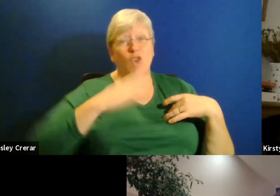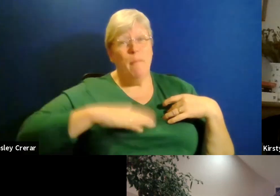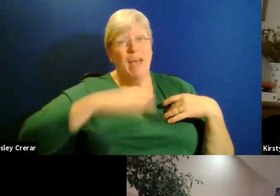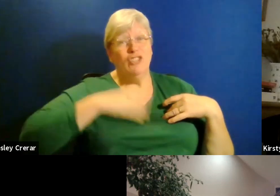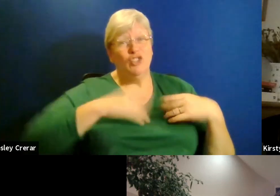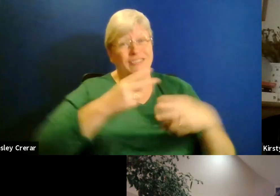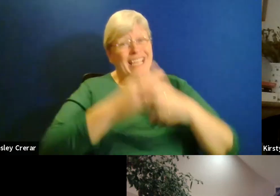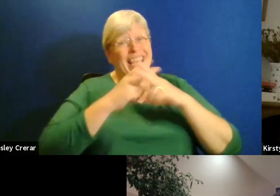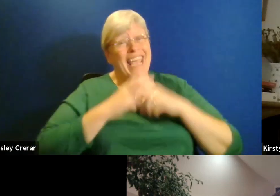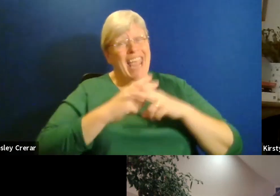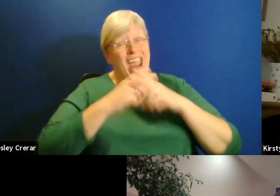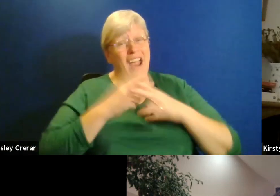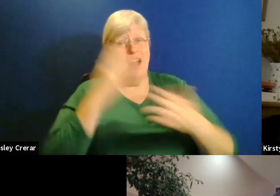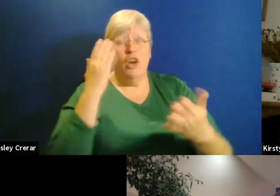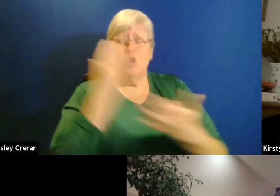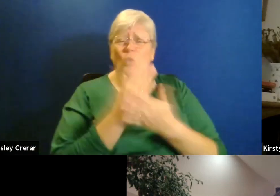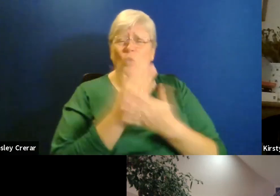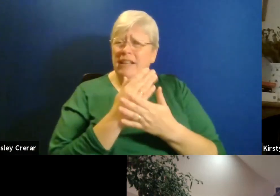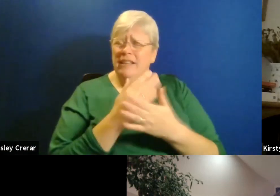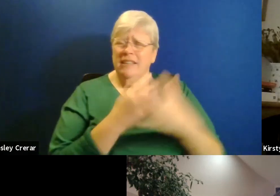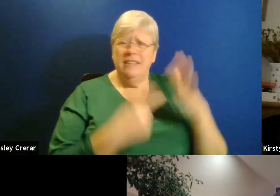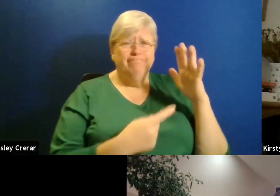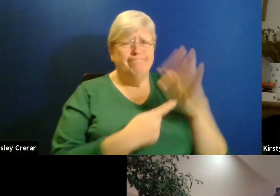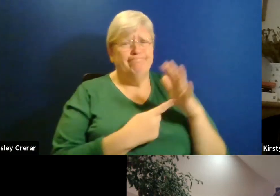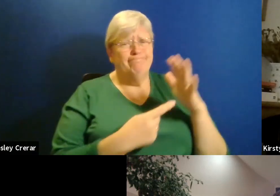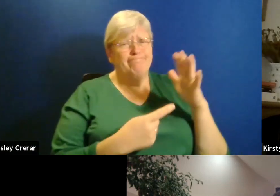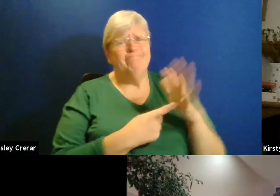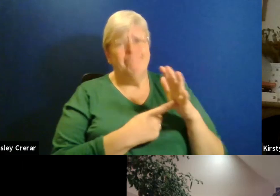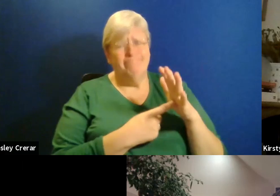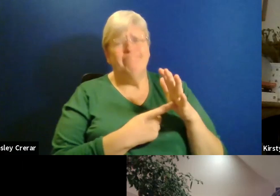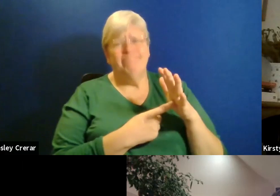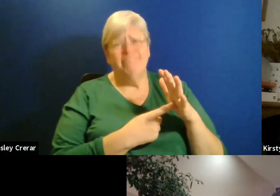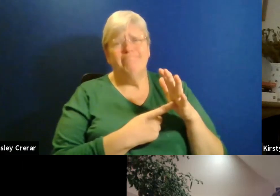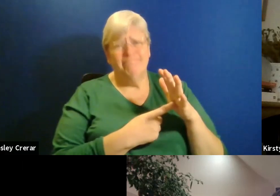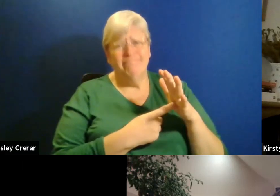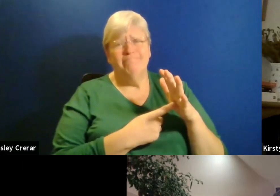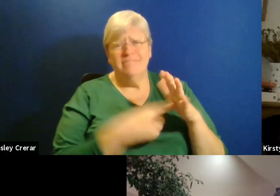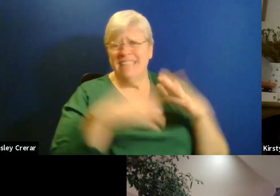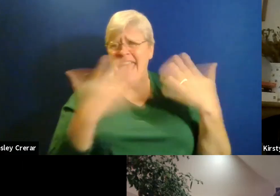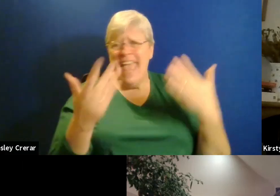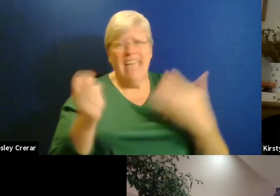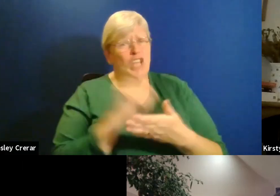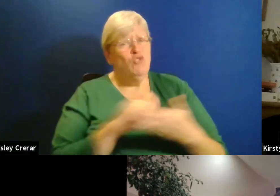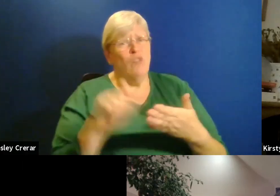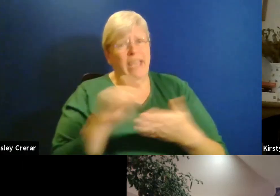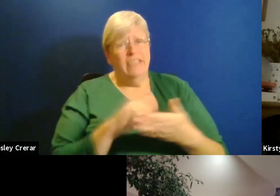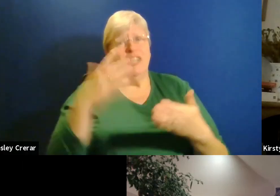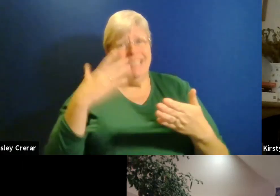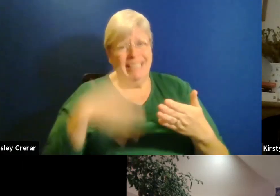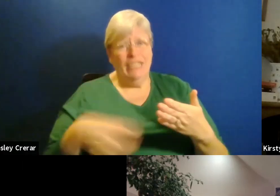self-care is by far the greatest thing that any writer needs to